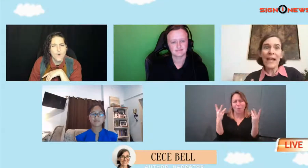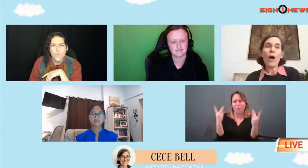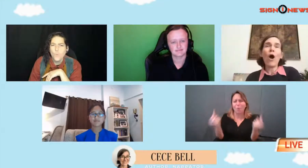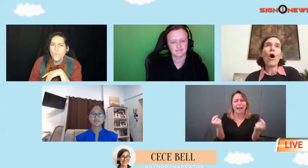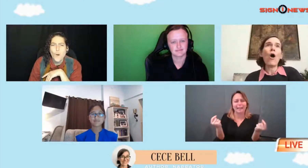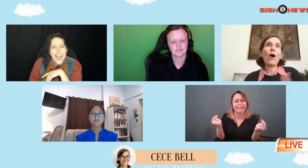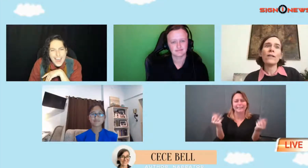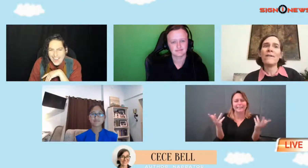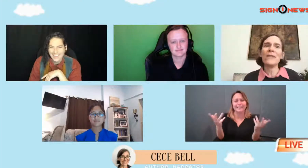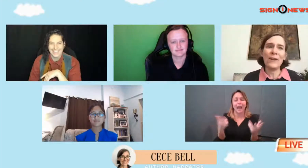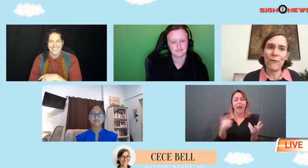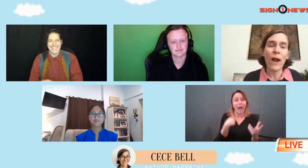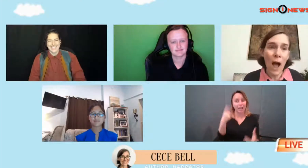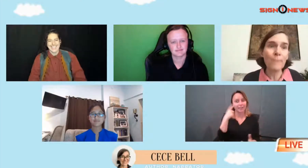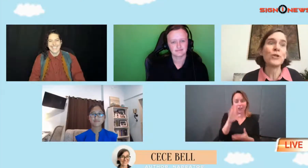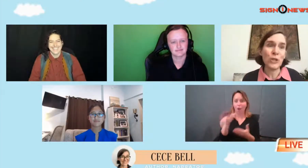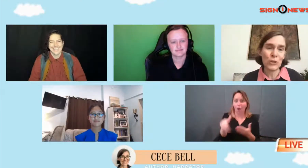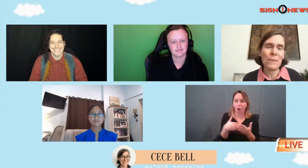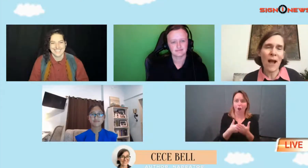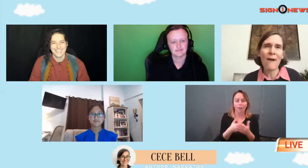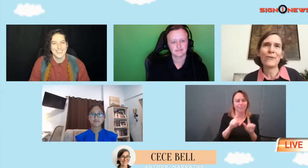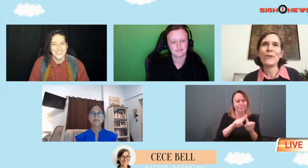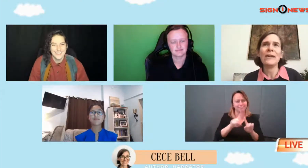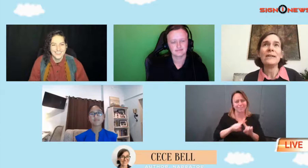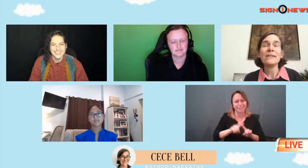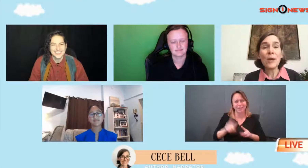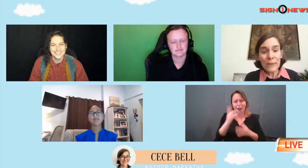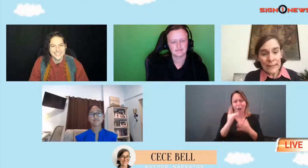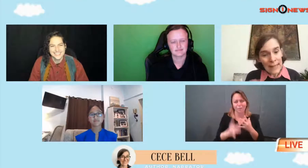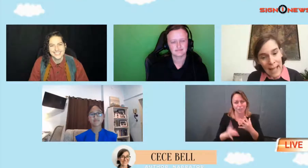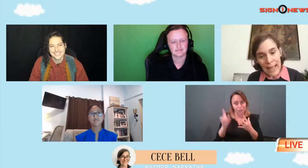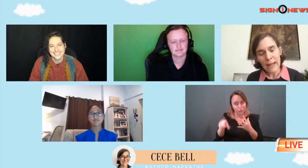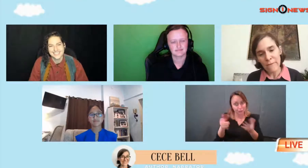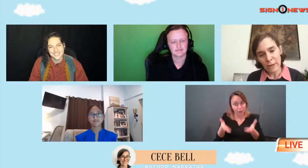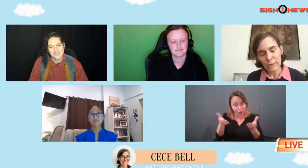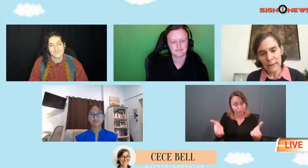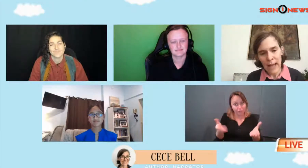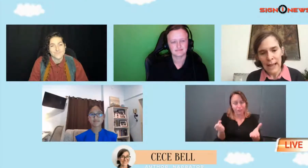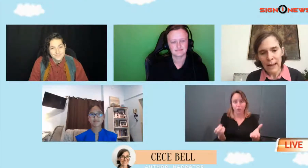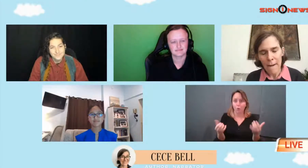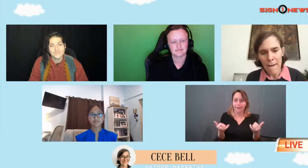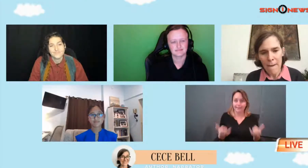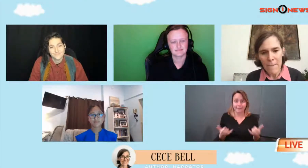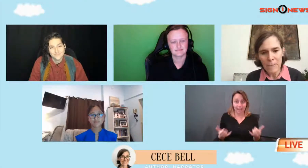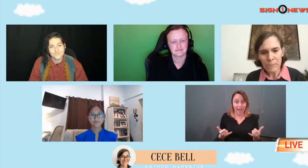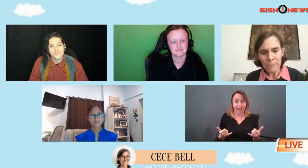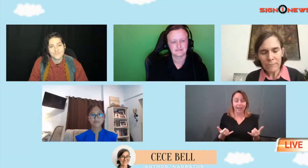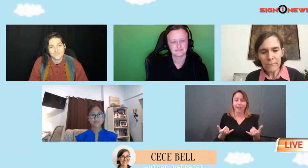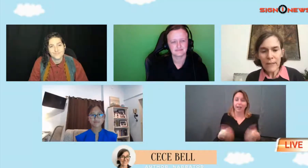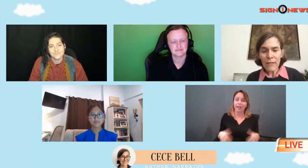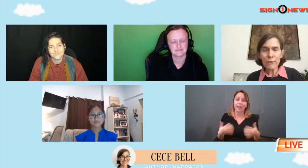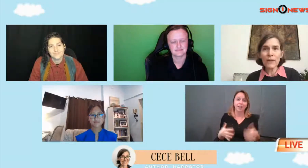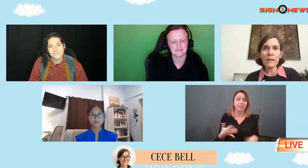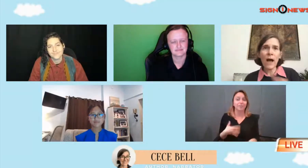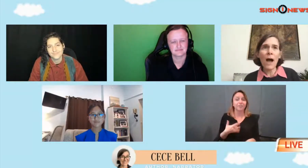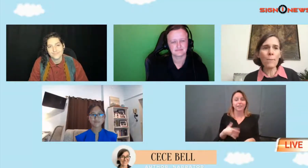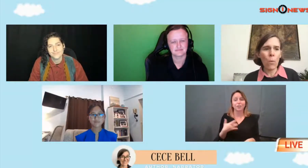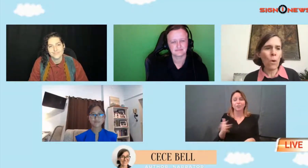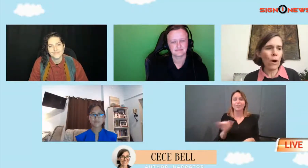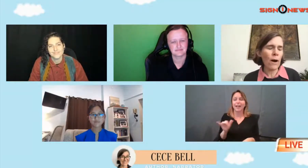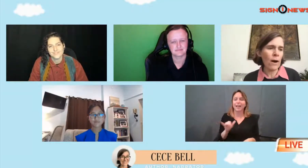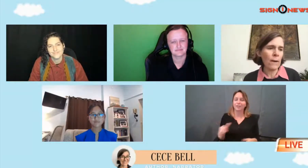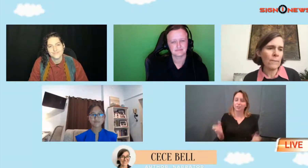I think all of the different options should be offered. So today it feels like there's a